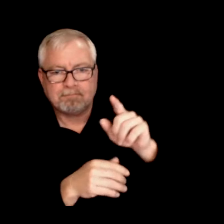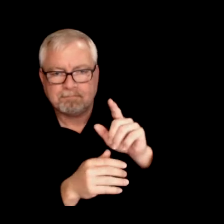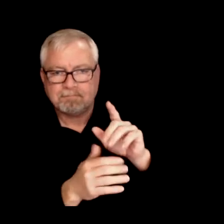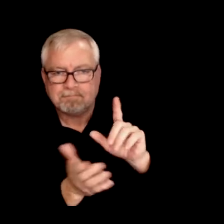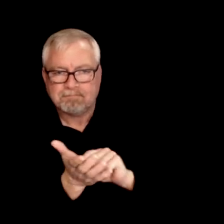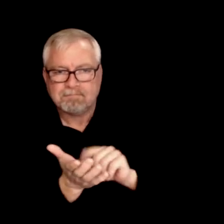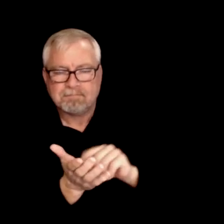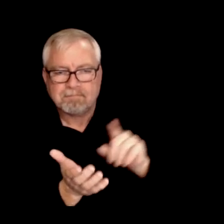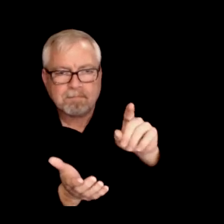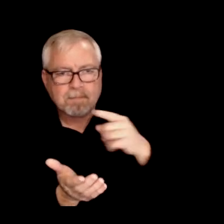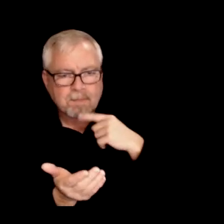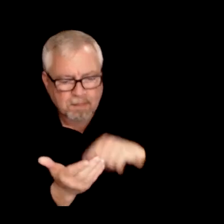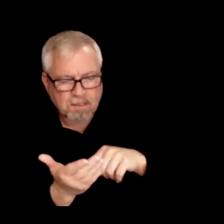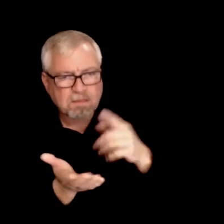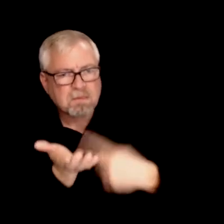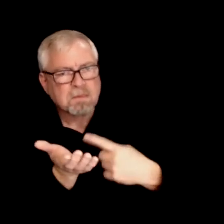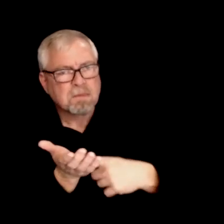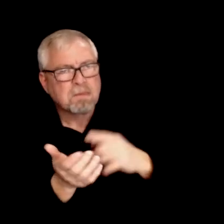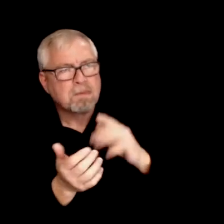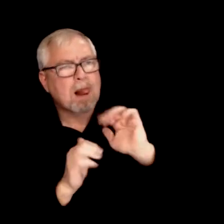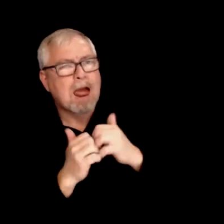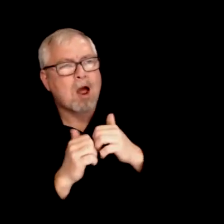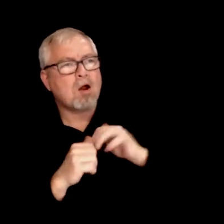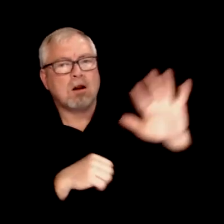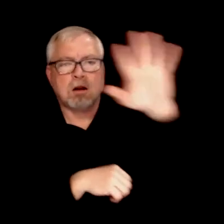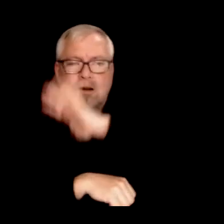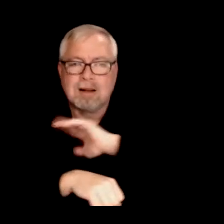least, it's the uptake on it has